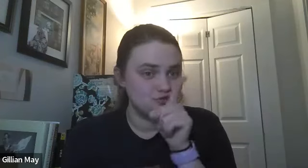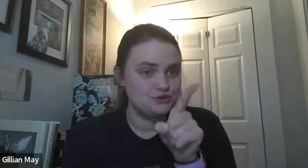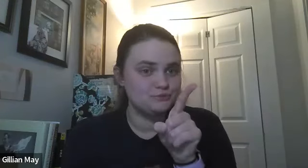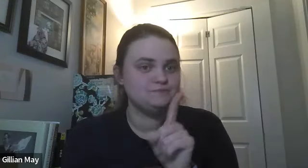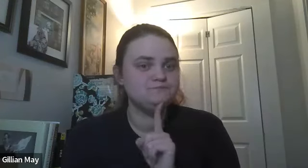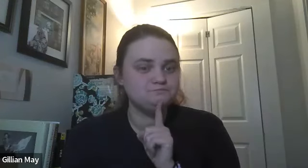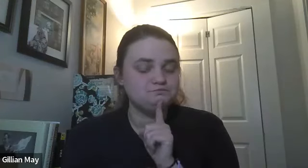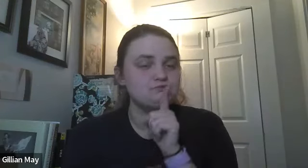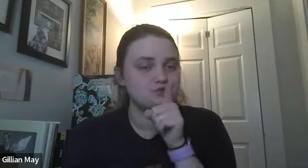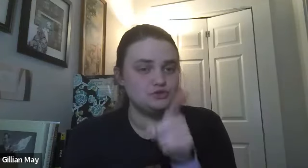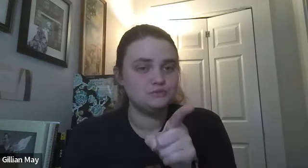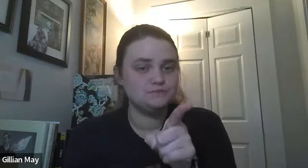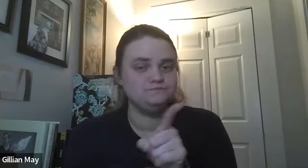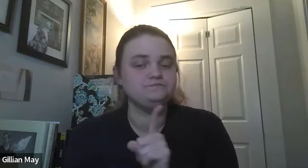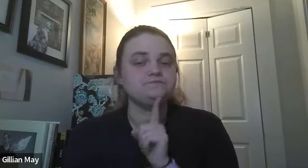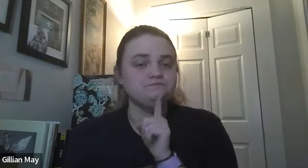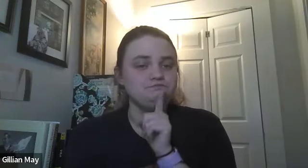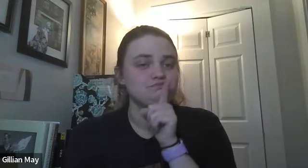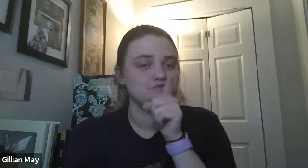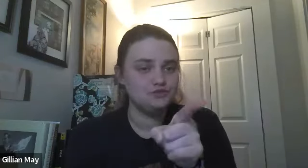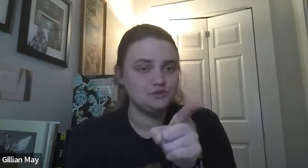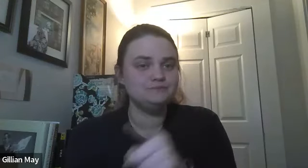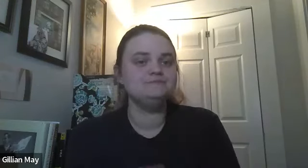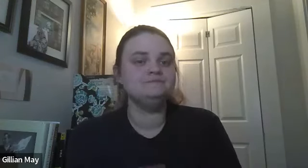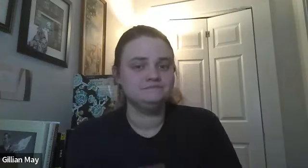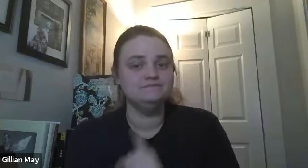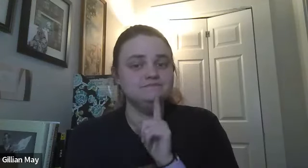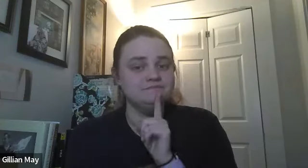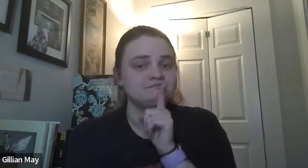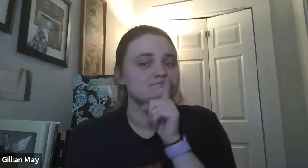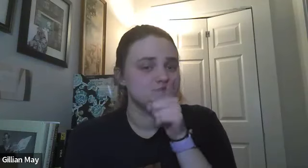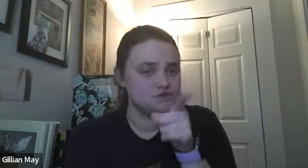True. True. True. Mm-hmm. True.